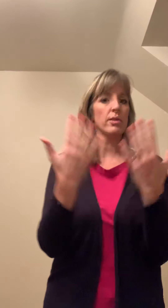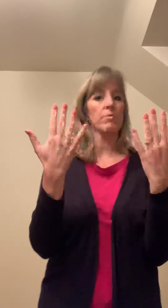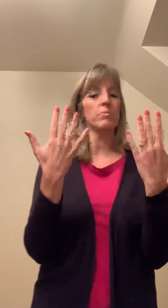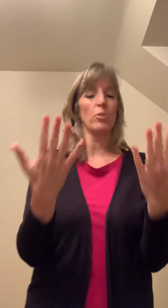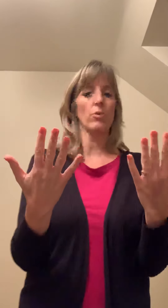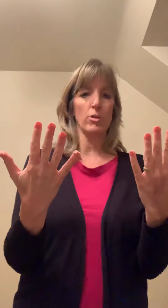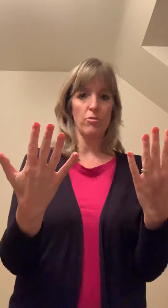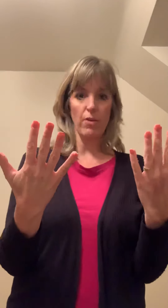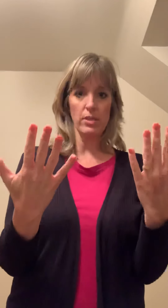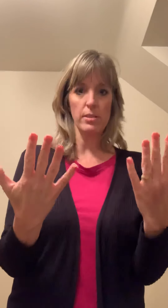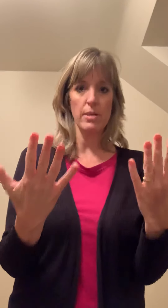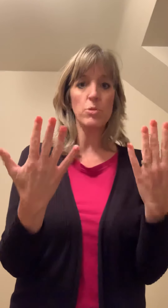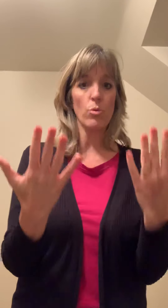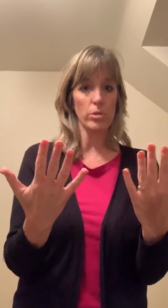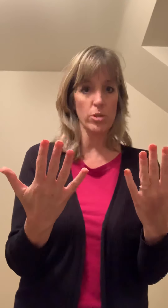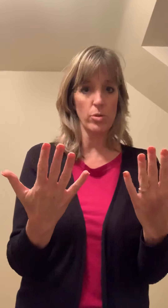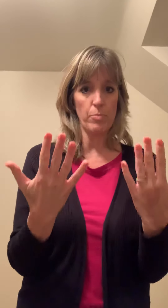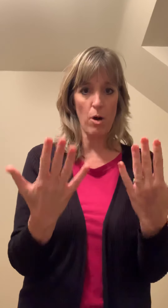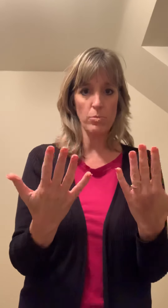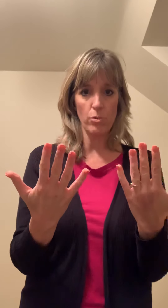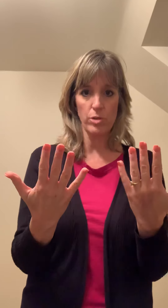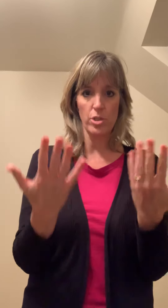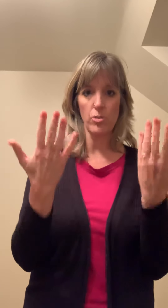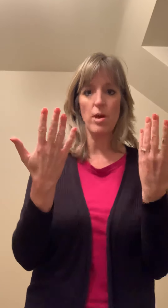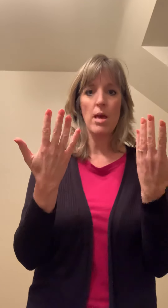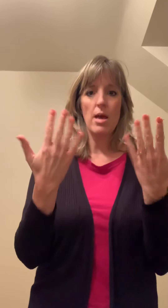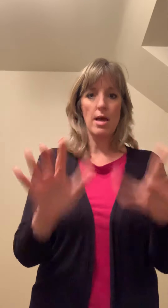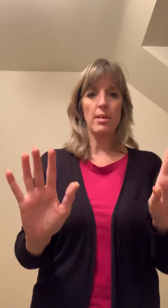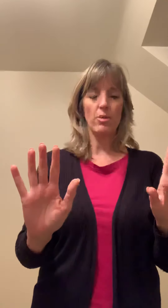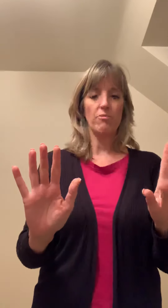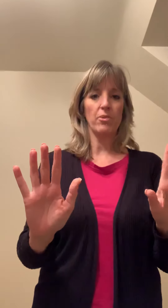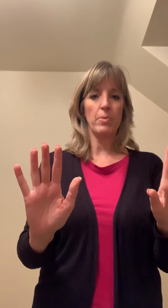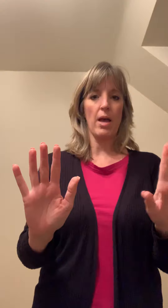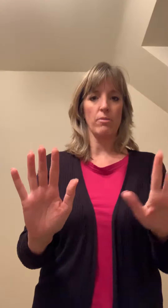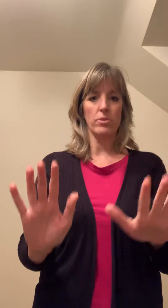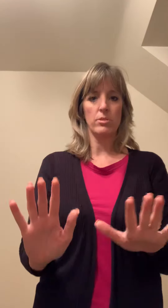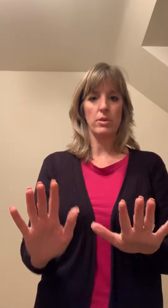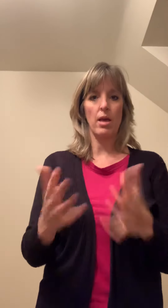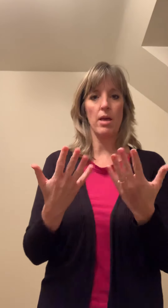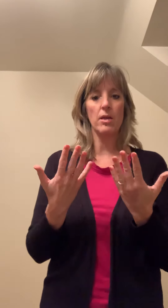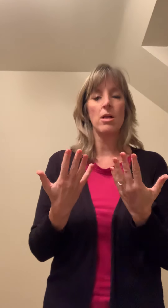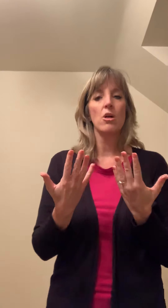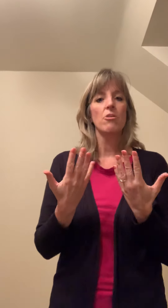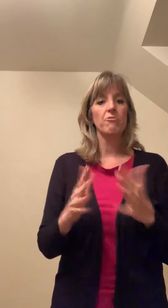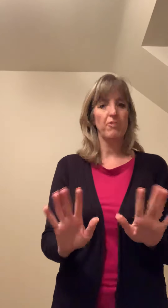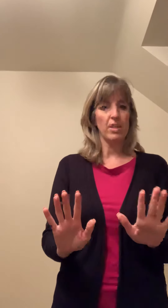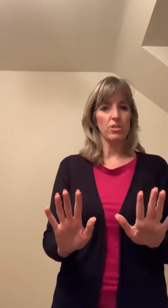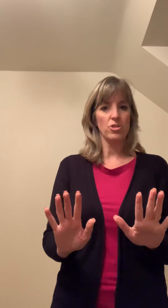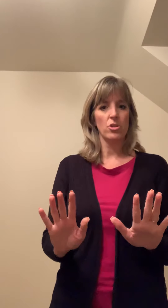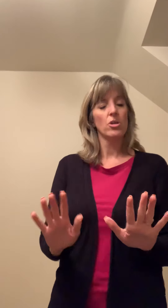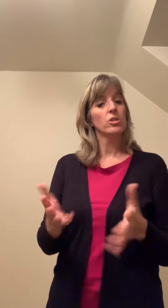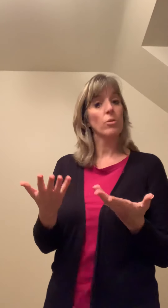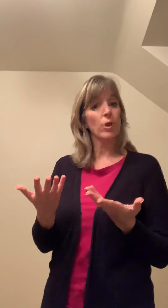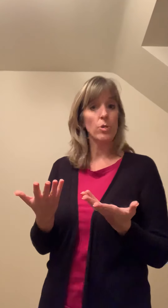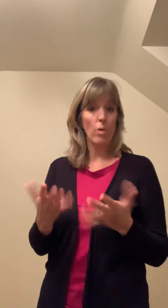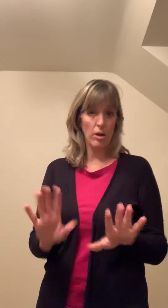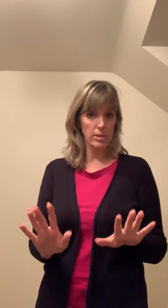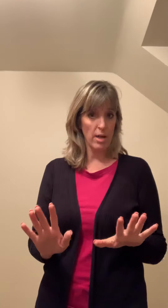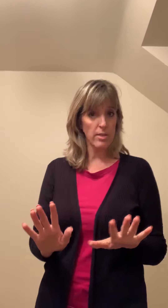them or you face them towards you, palm towards you, and then you flip it out, okay? Finish. So are you all done?